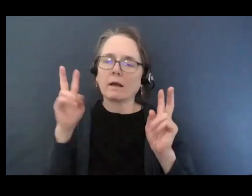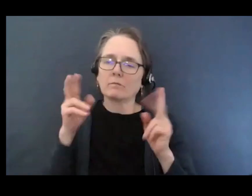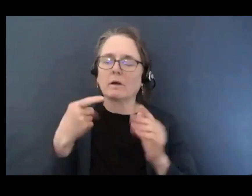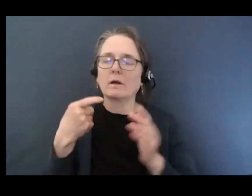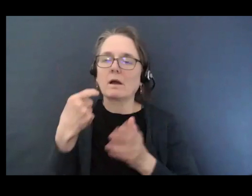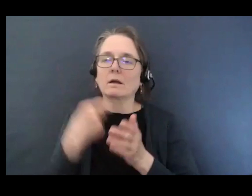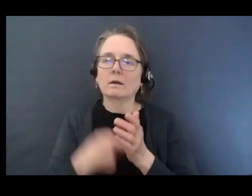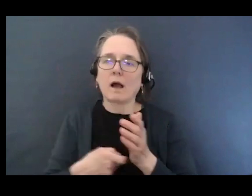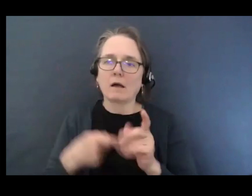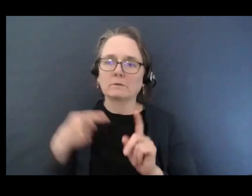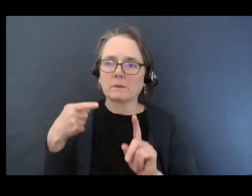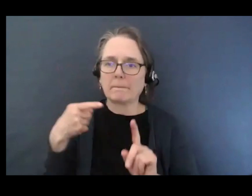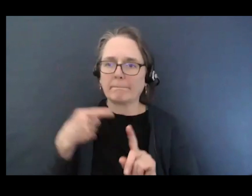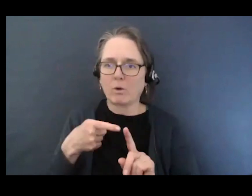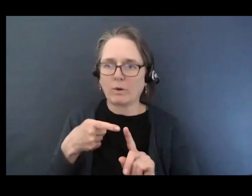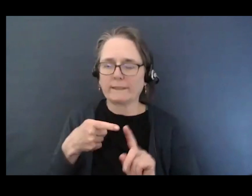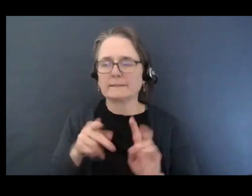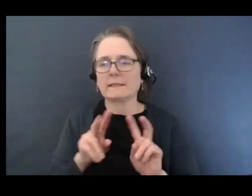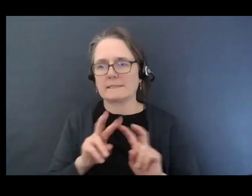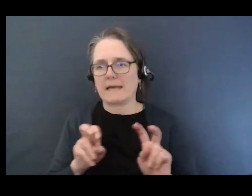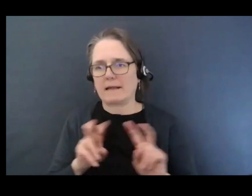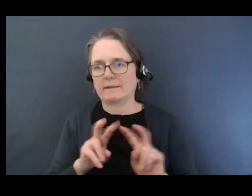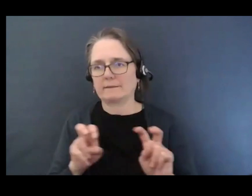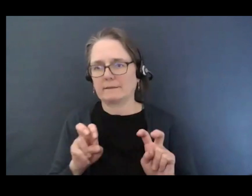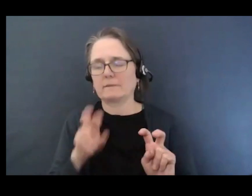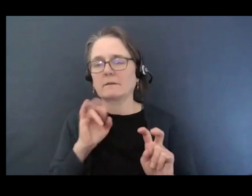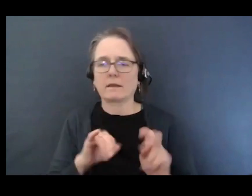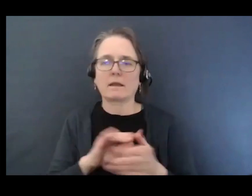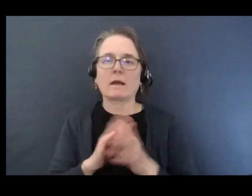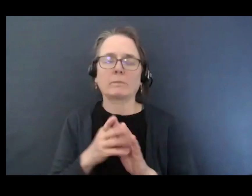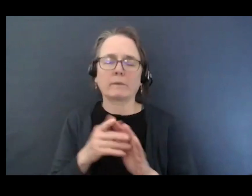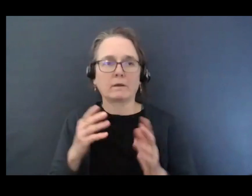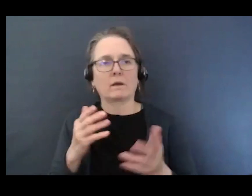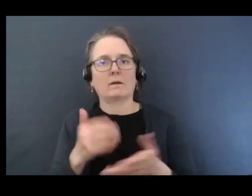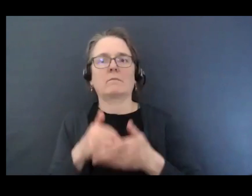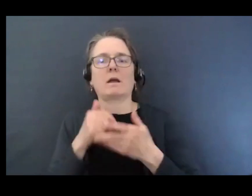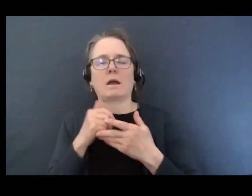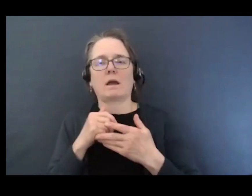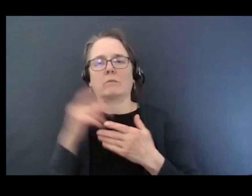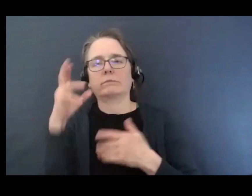and use that to prioritize investments. Of